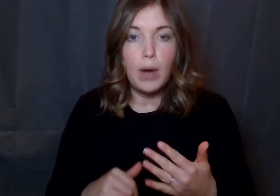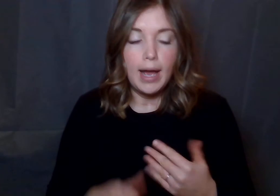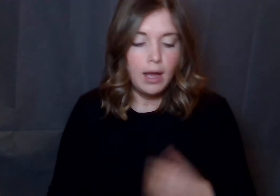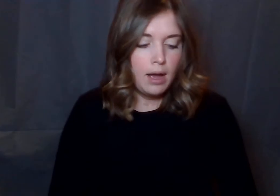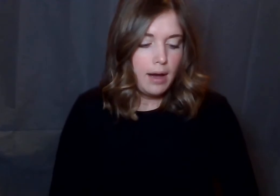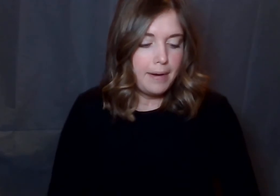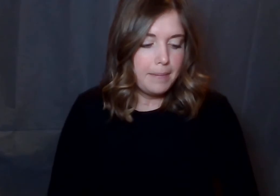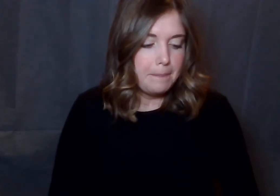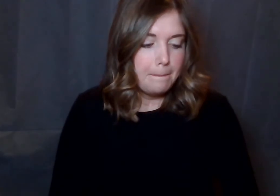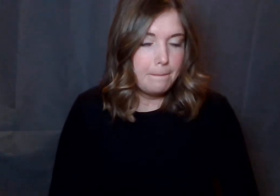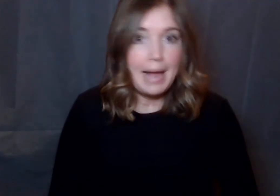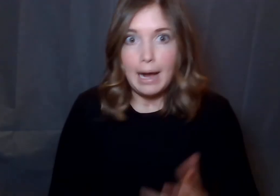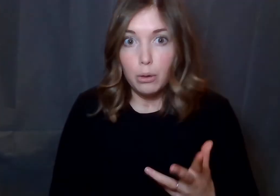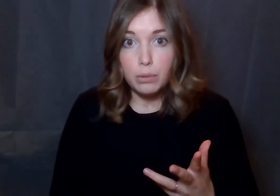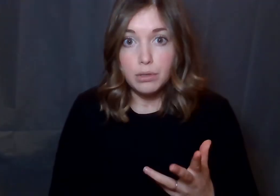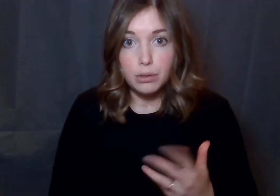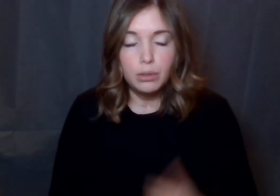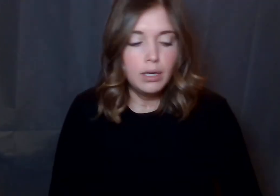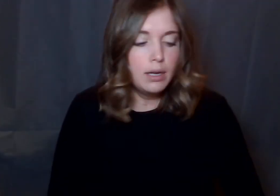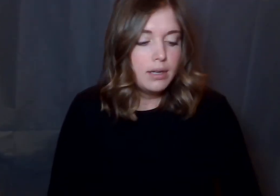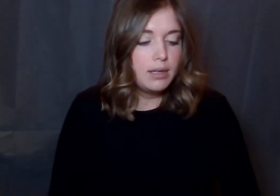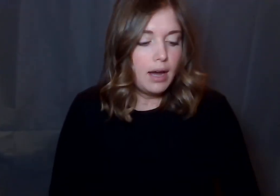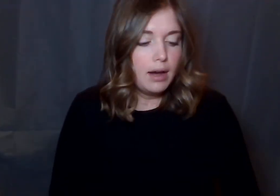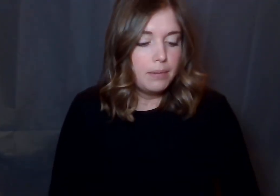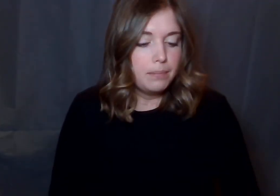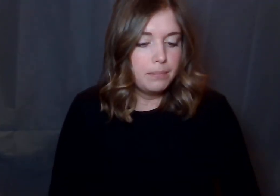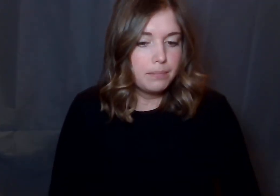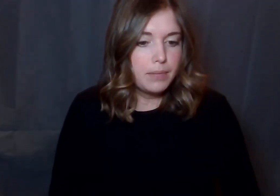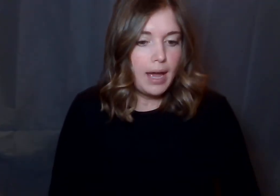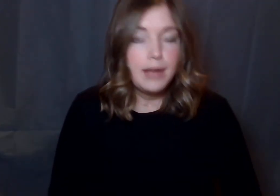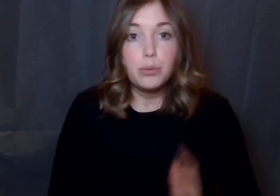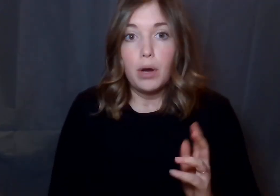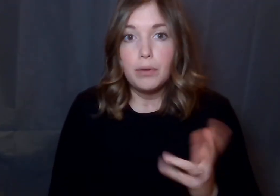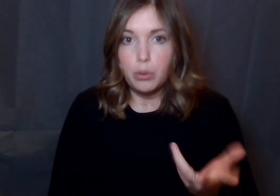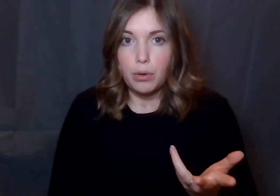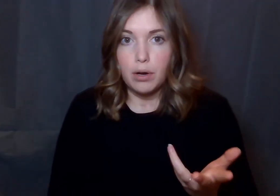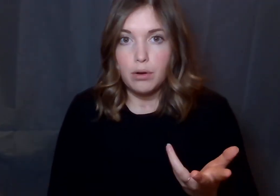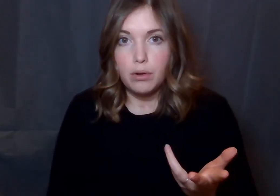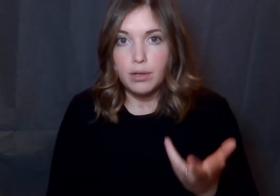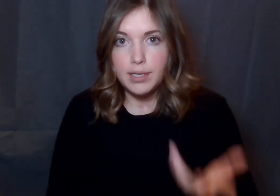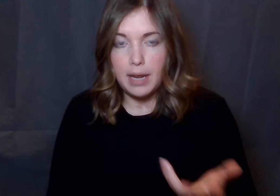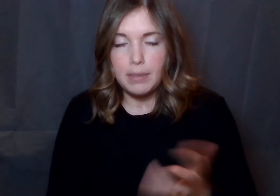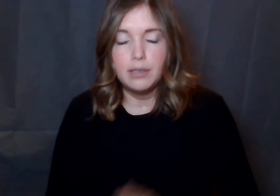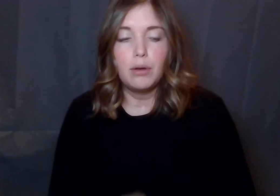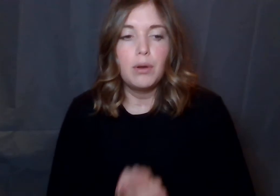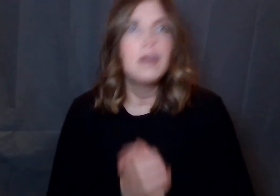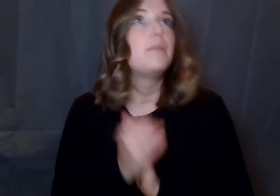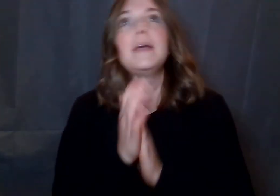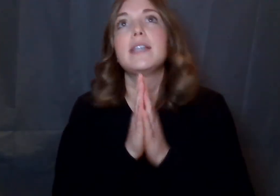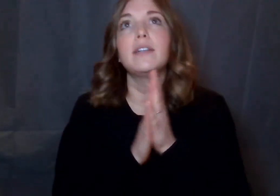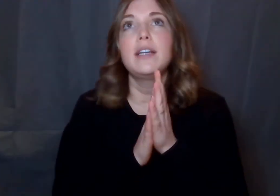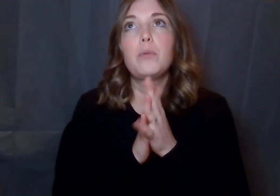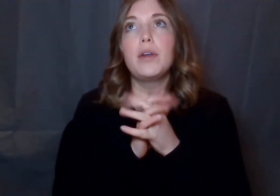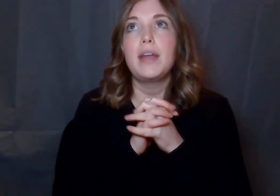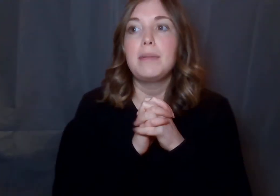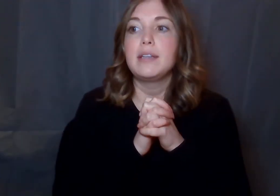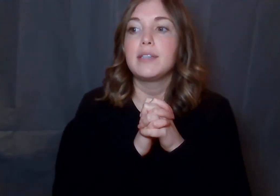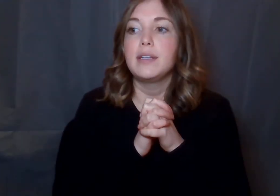why, how, to, as a rhetorical statement. So basically what that means